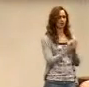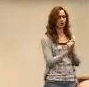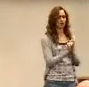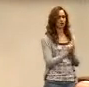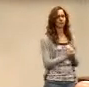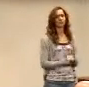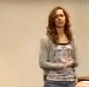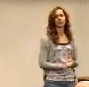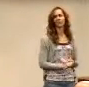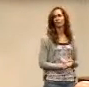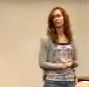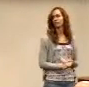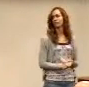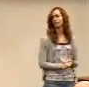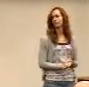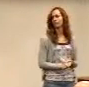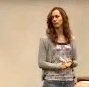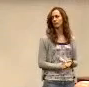that.